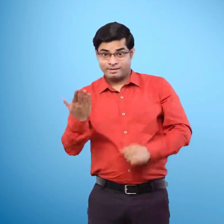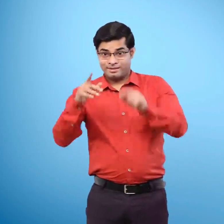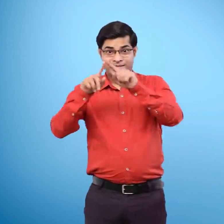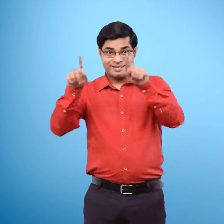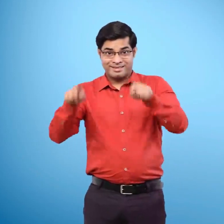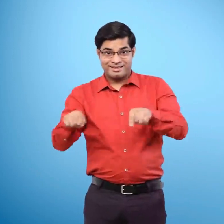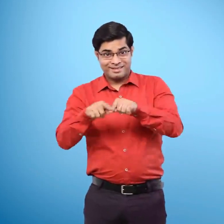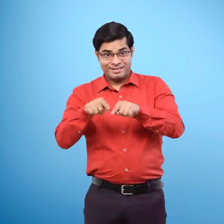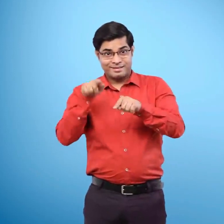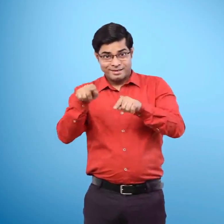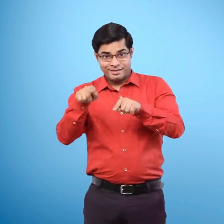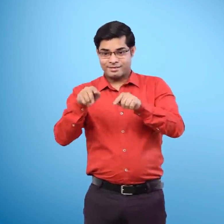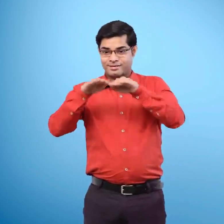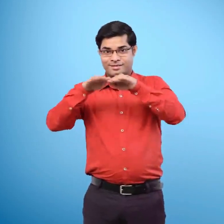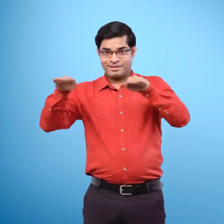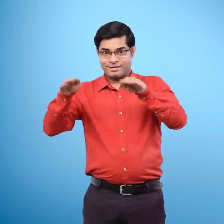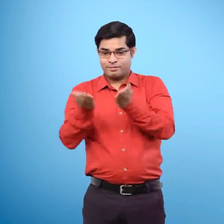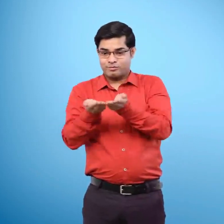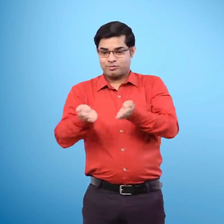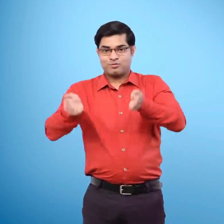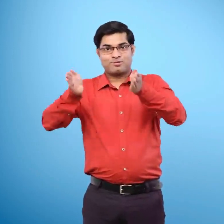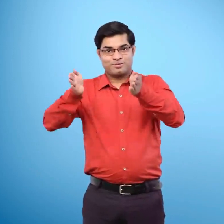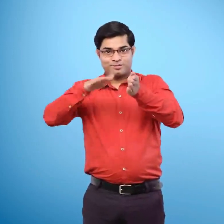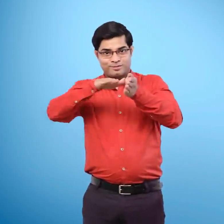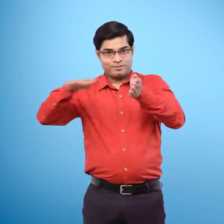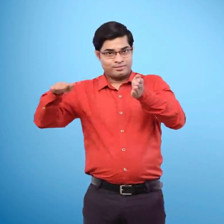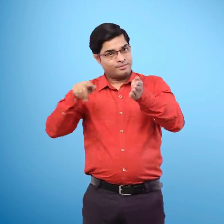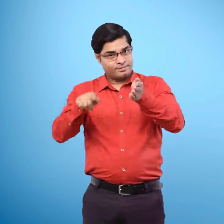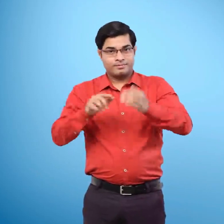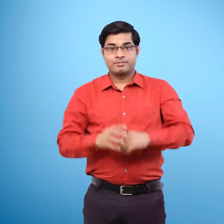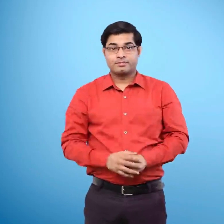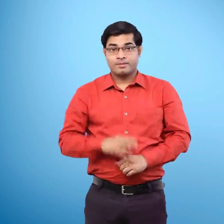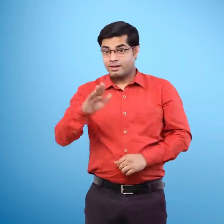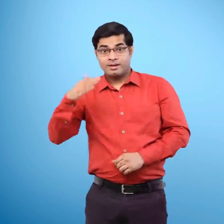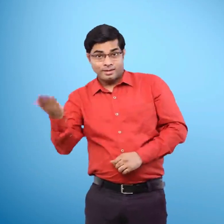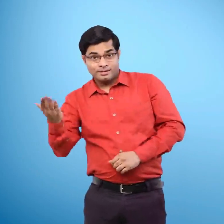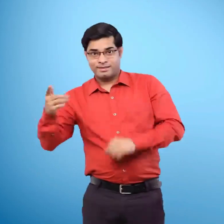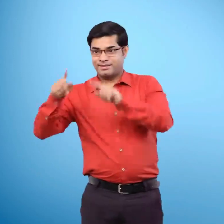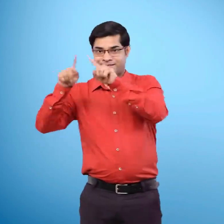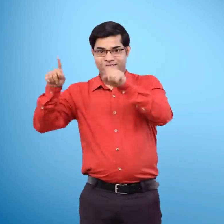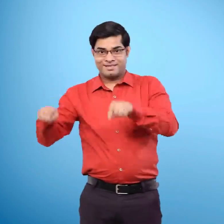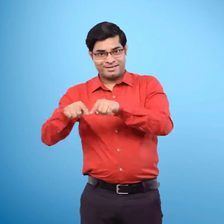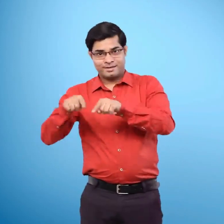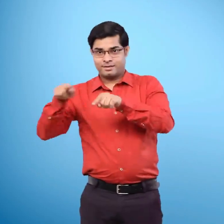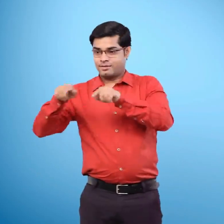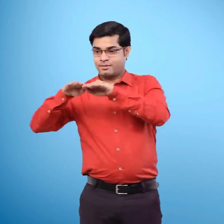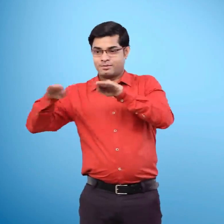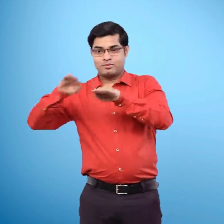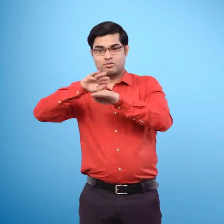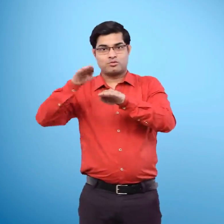Box 2. Half circle with curved side down. Box 3. Half circle with